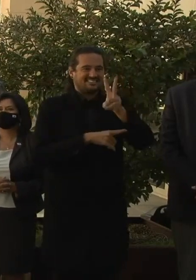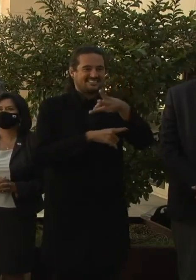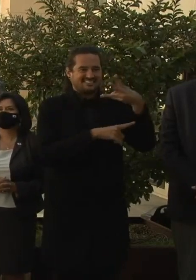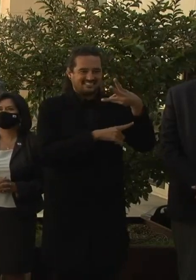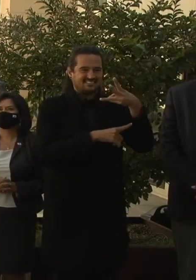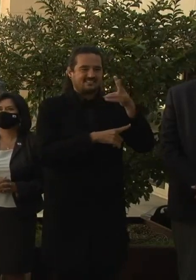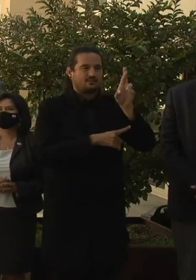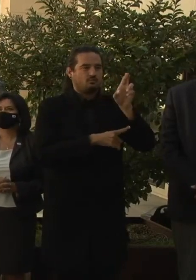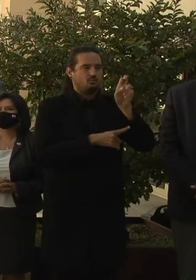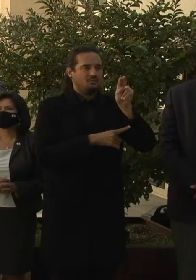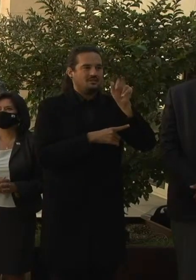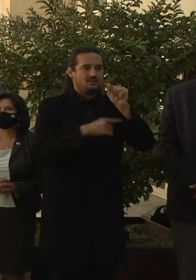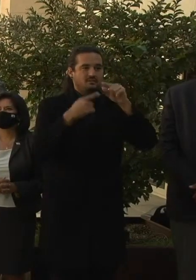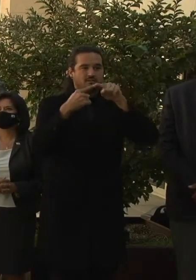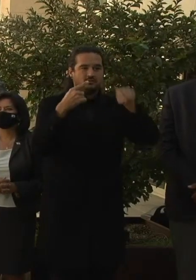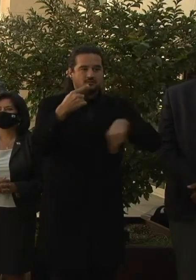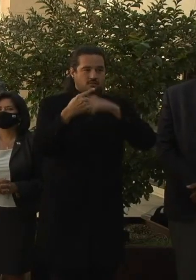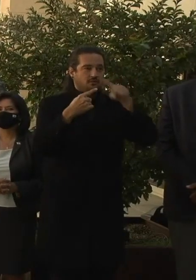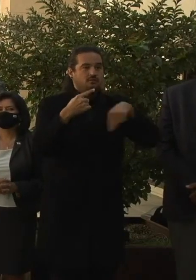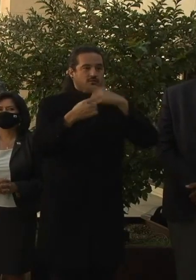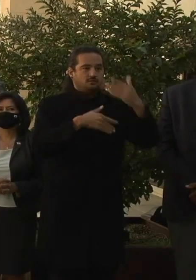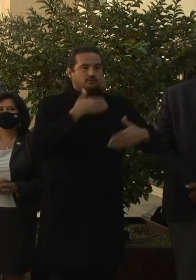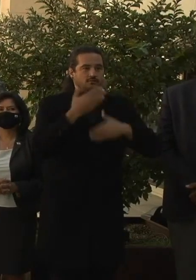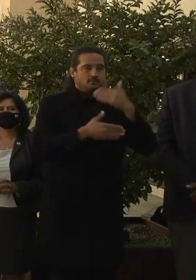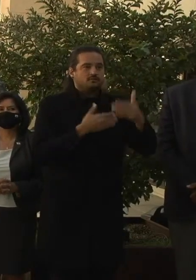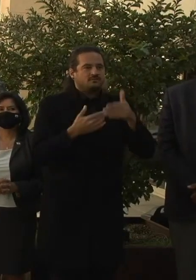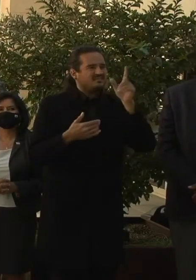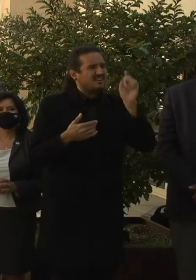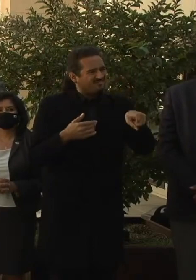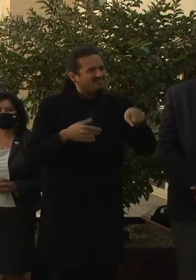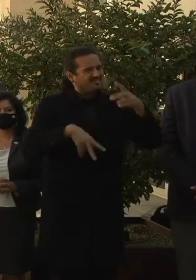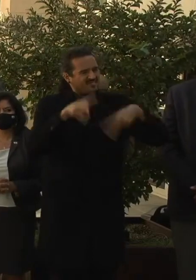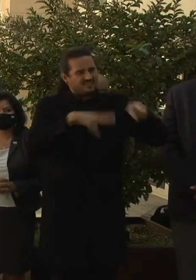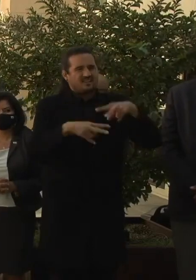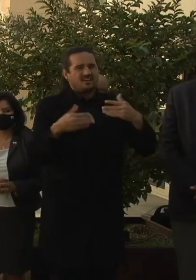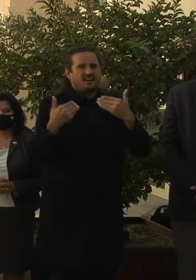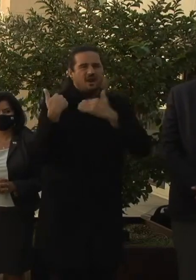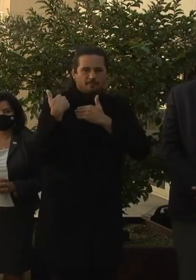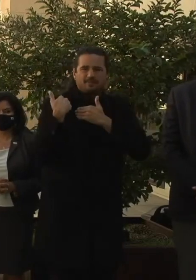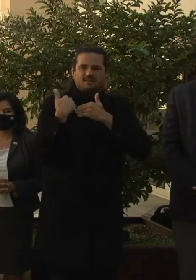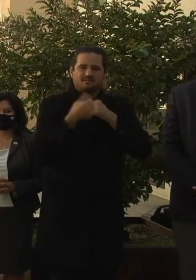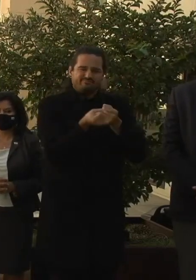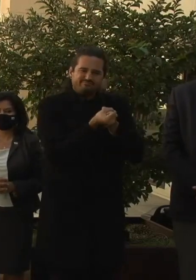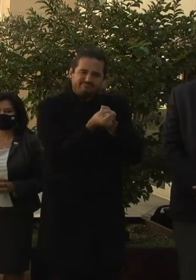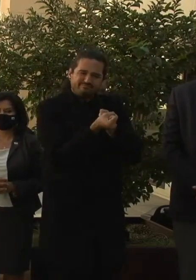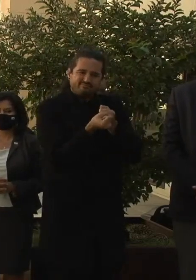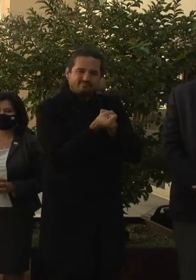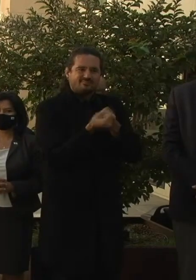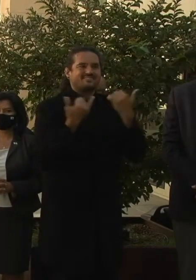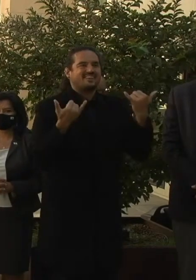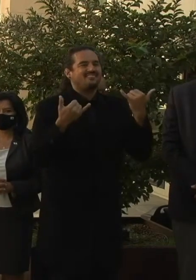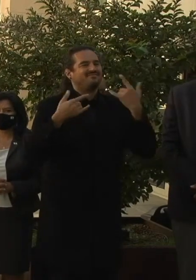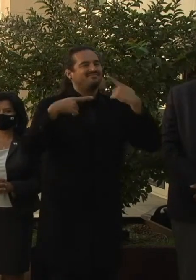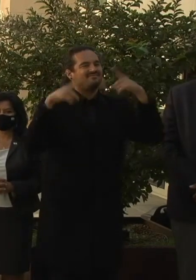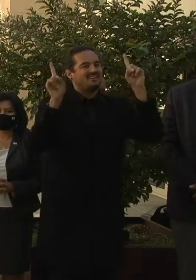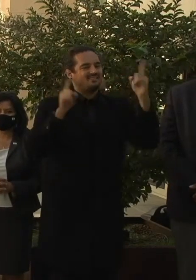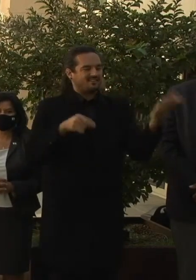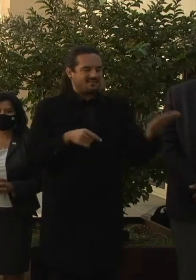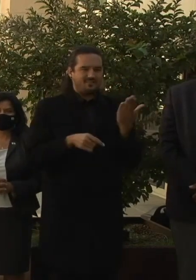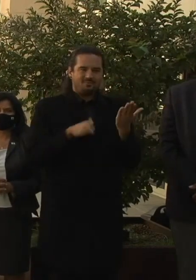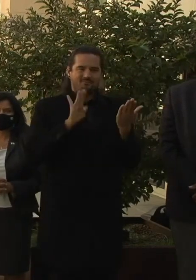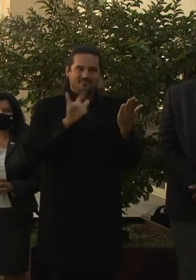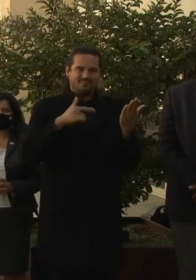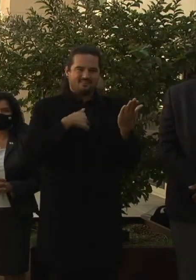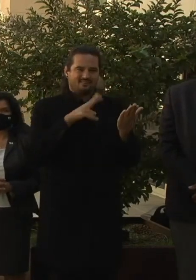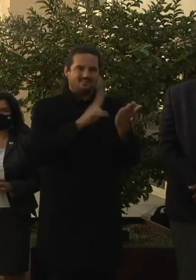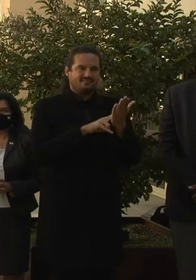have accountability to back up those efforts. And we now have a bill and a new unit that